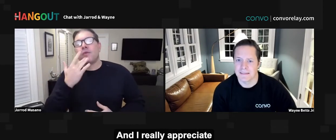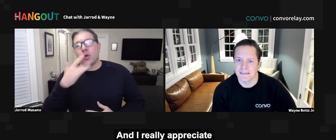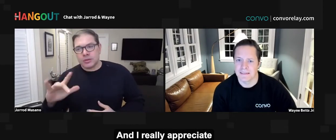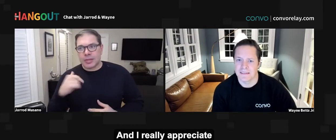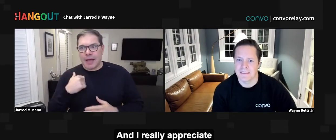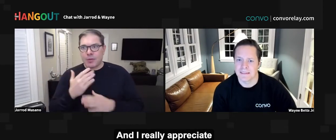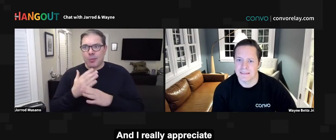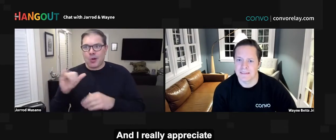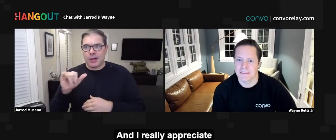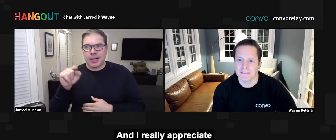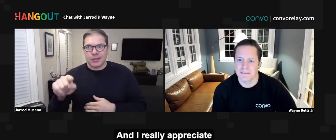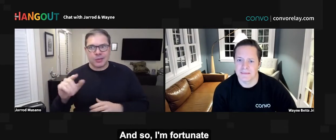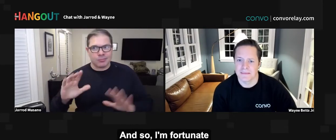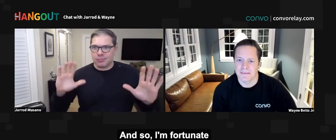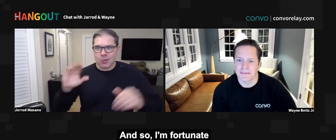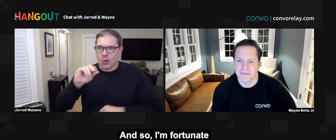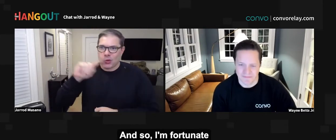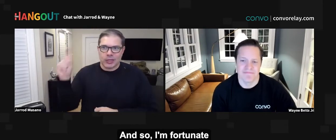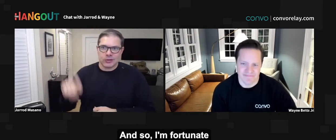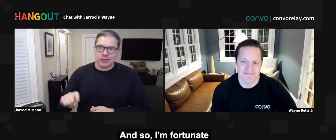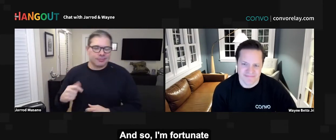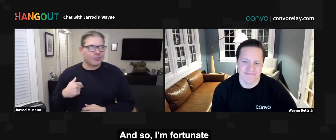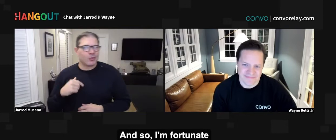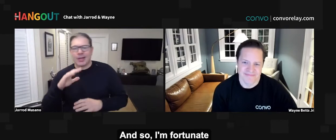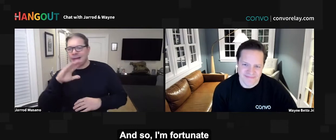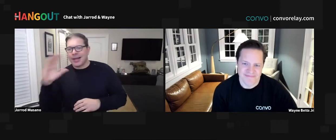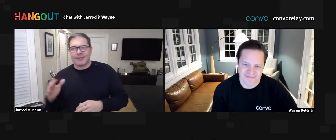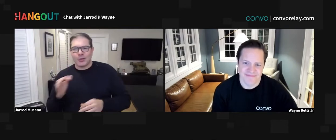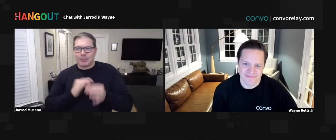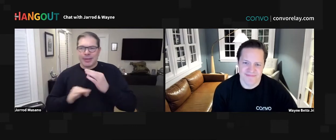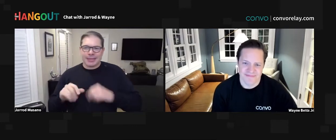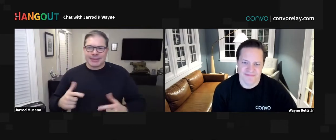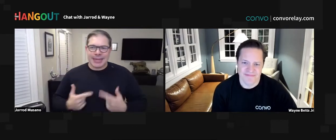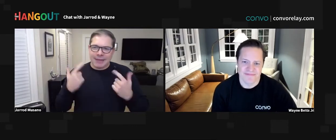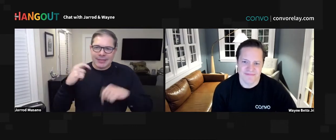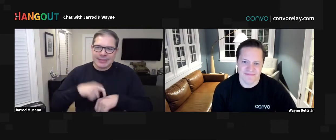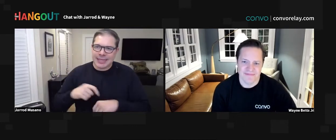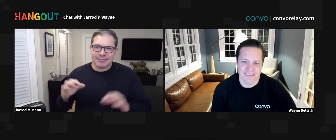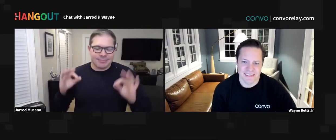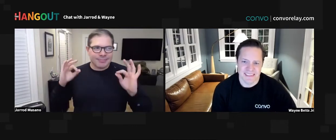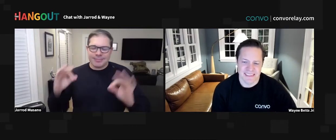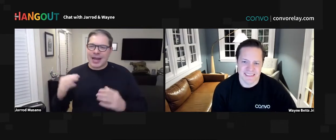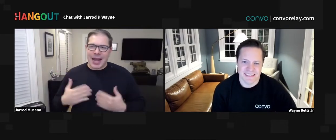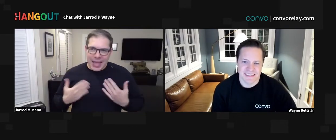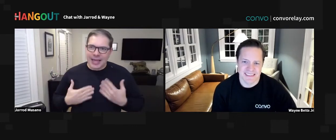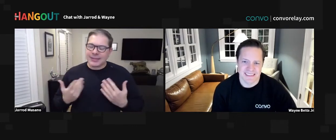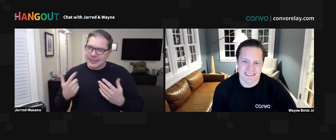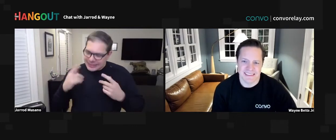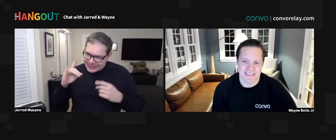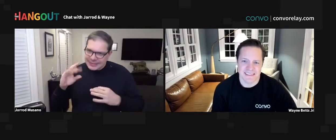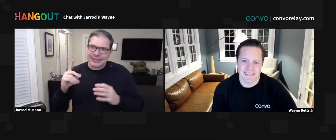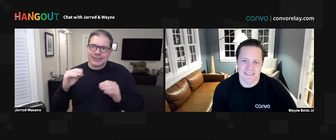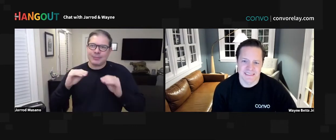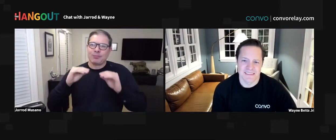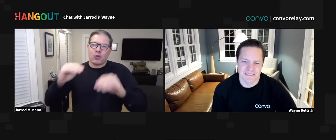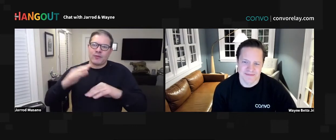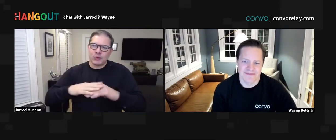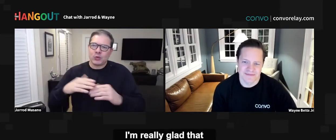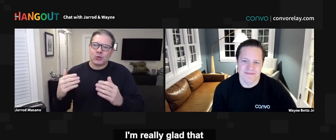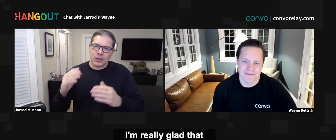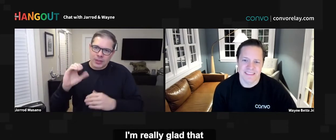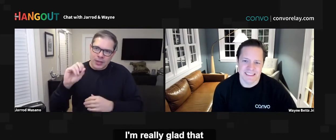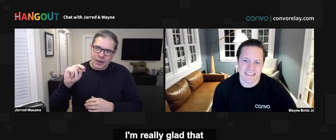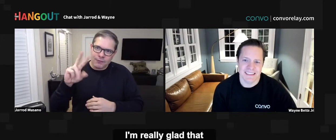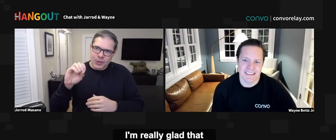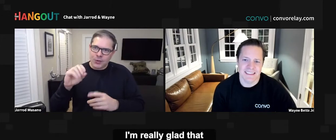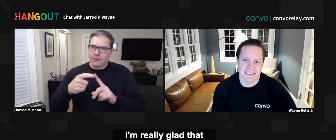get us going. And I really appreciate and enjoy that. And so I'm fortunate to have a partner in you, without question. I mean, you're one in a